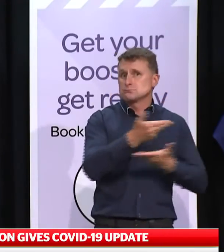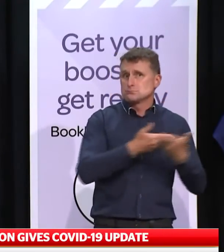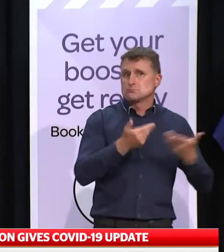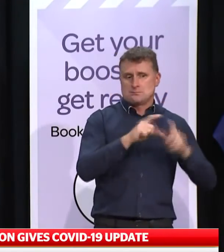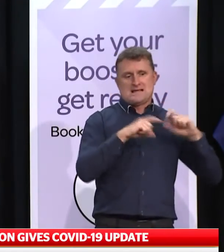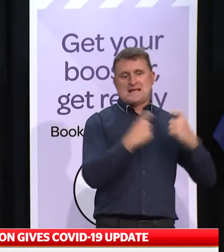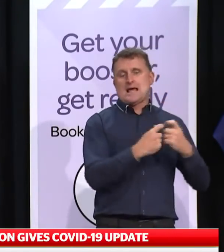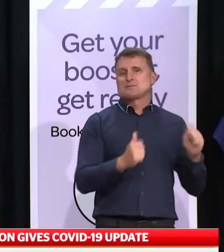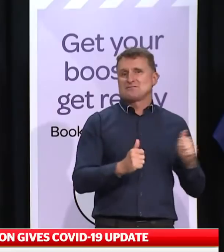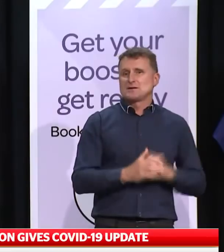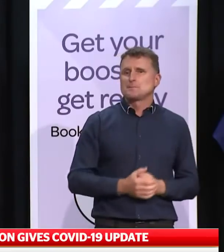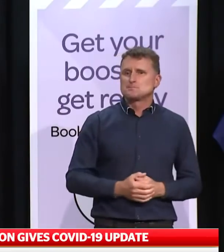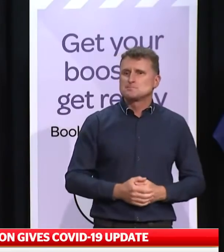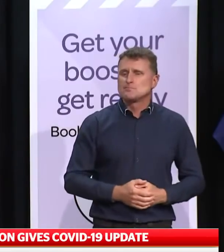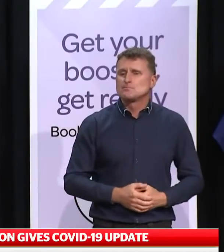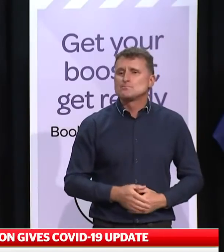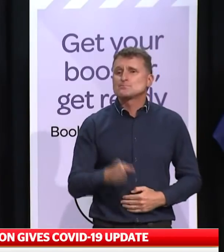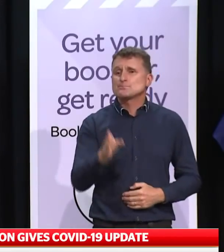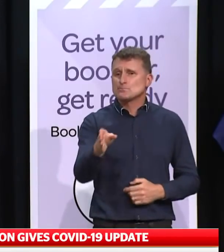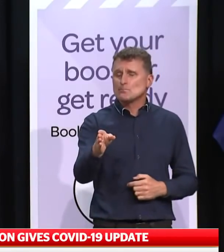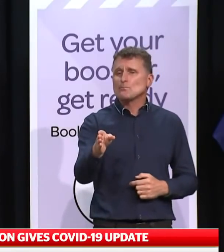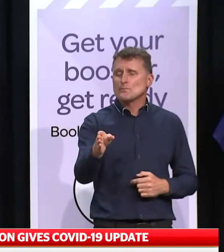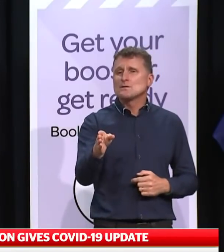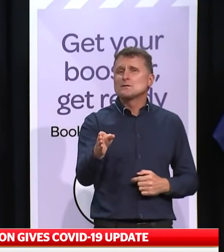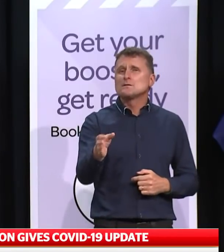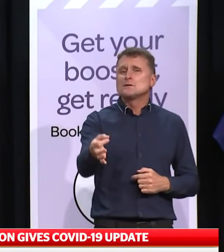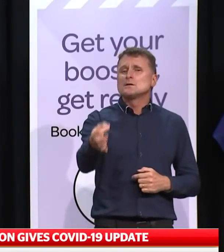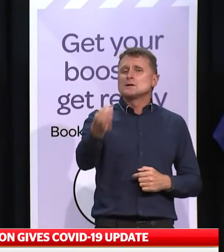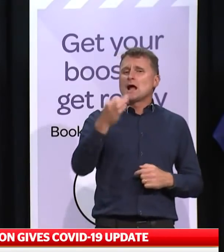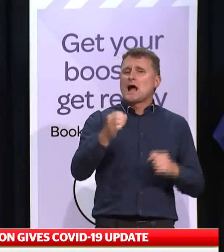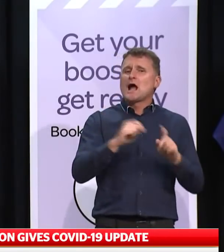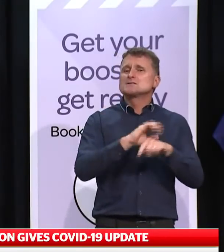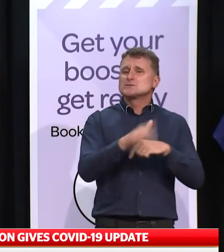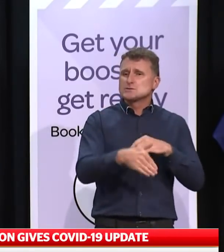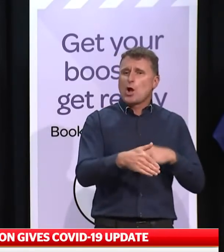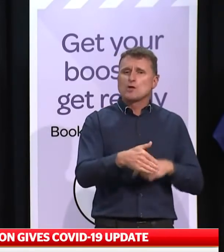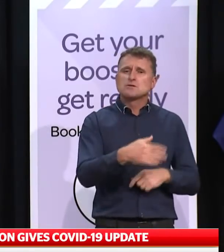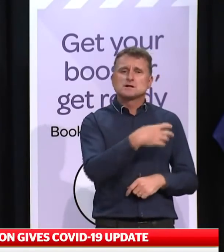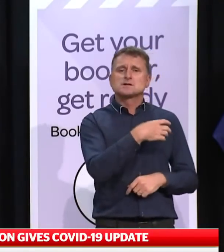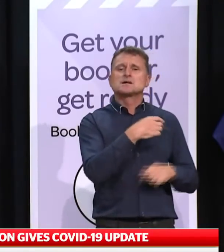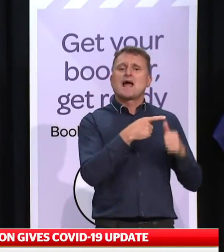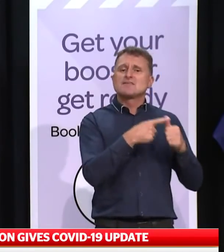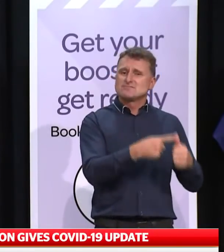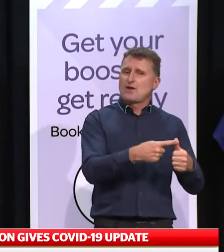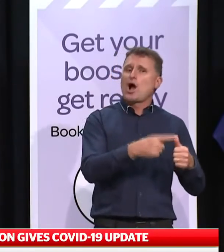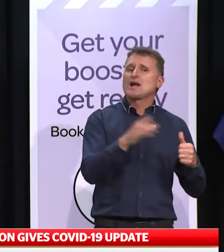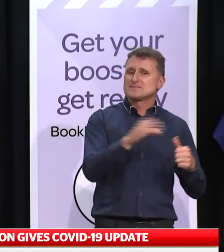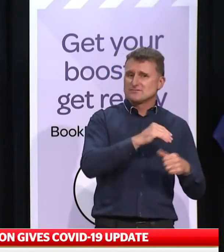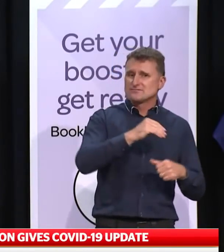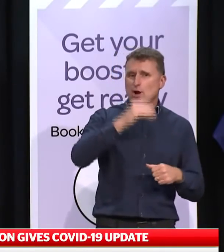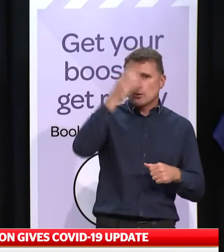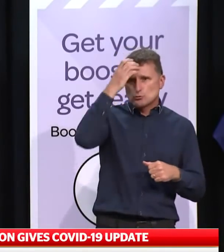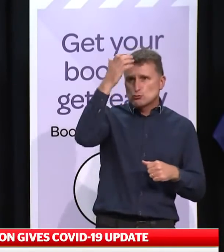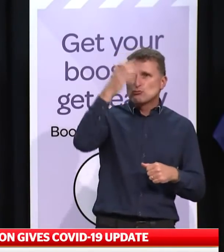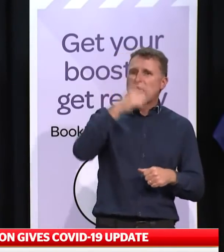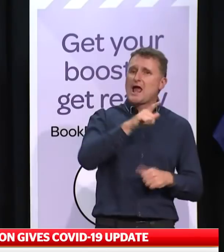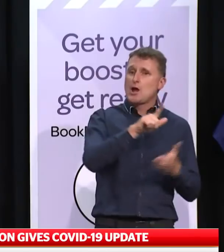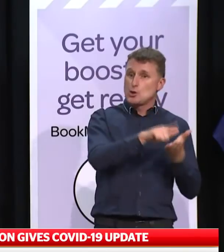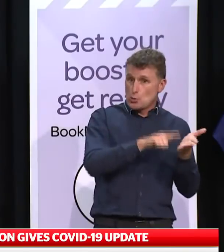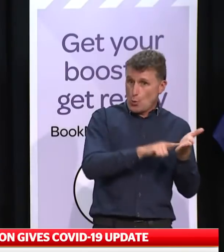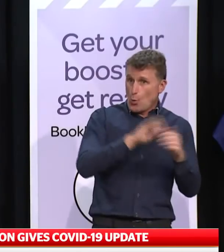law advice over the privacy of Charlotte Ballas? You'd need to ask Mr. Hipkins that. Are you aware of it though? No, I'm